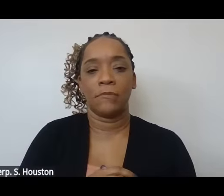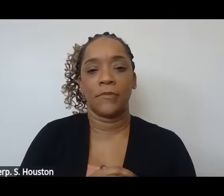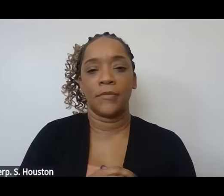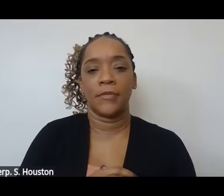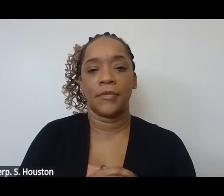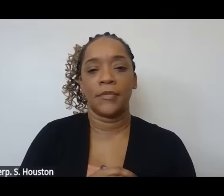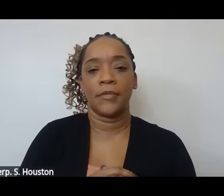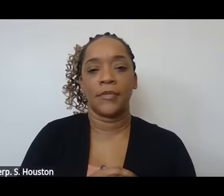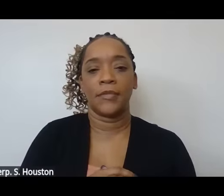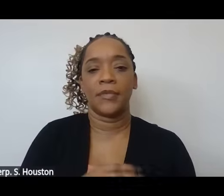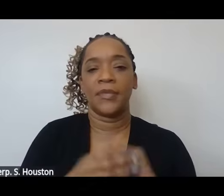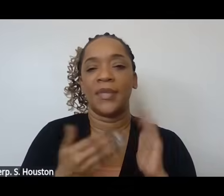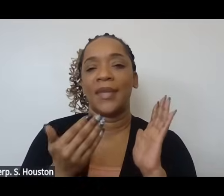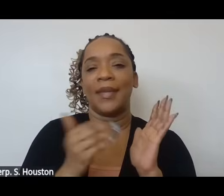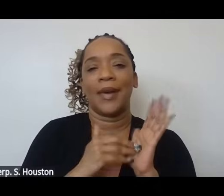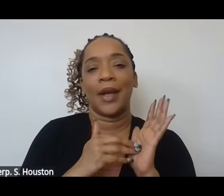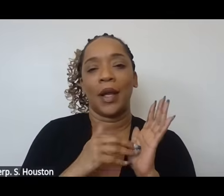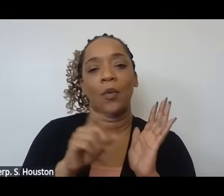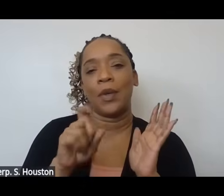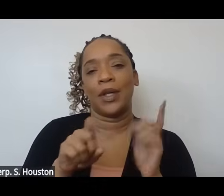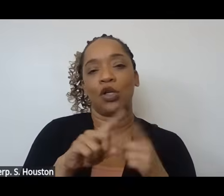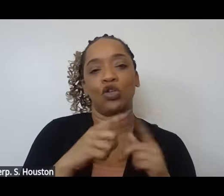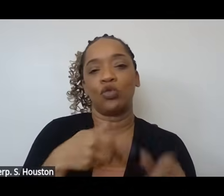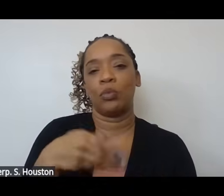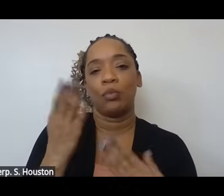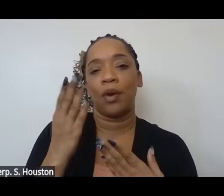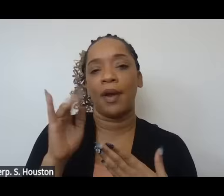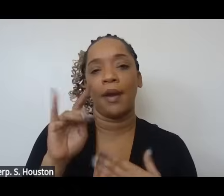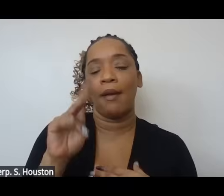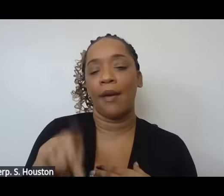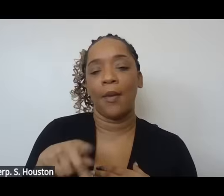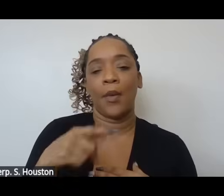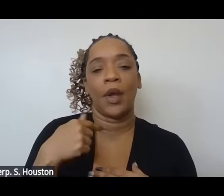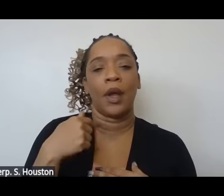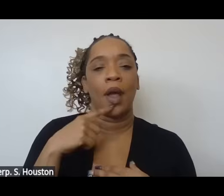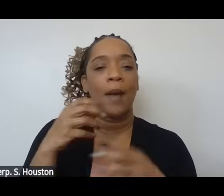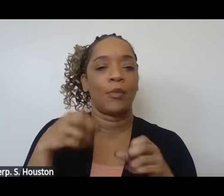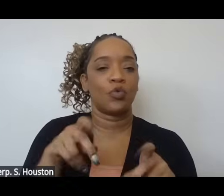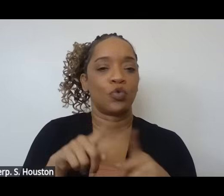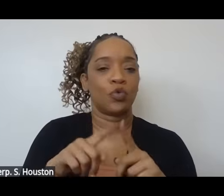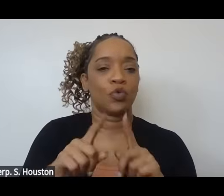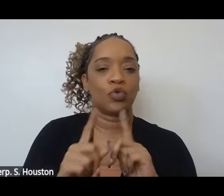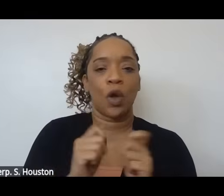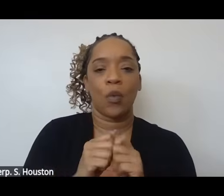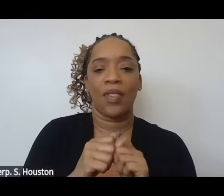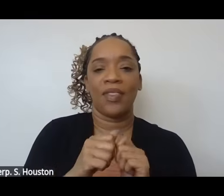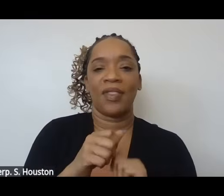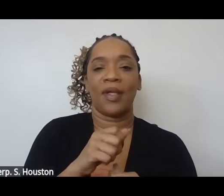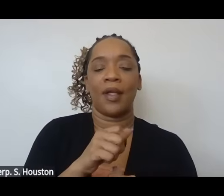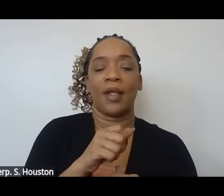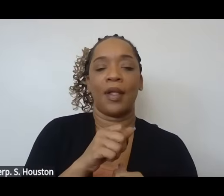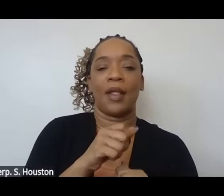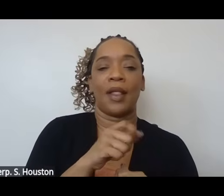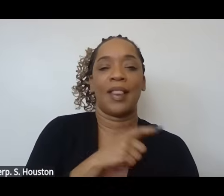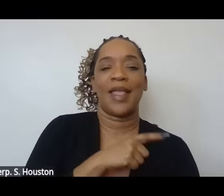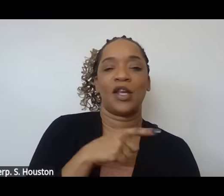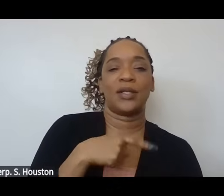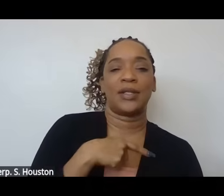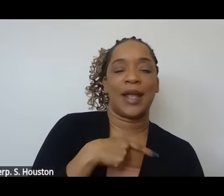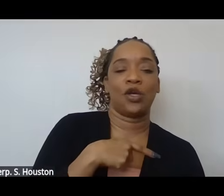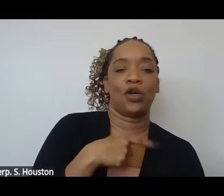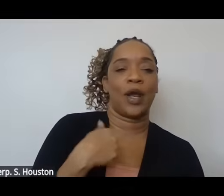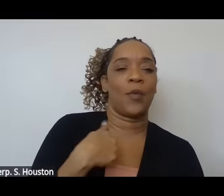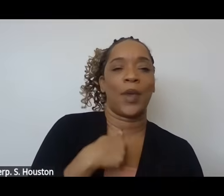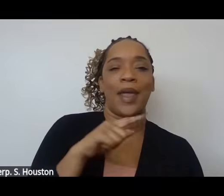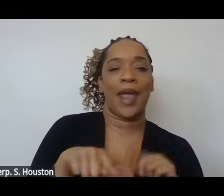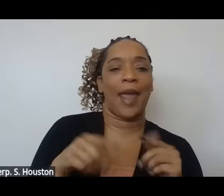it needed to be brought up with you. It was an opportunity to talk with legislature. We've talked before that we can't move forward without legislative help.